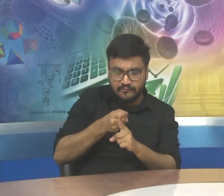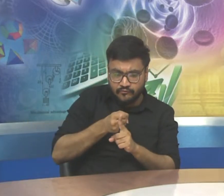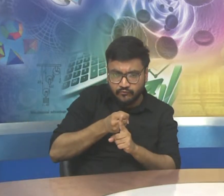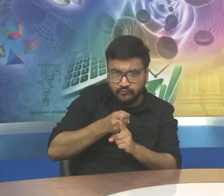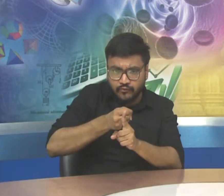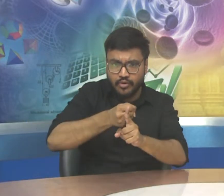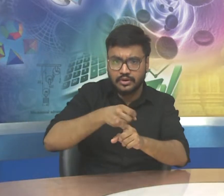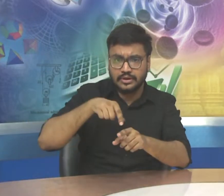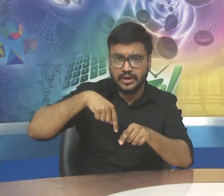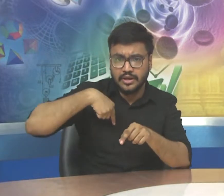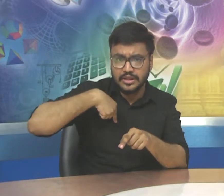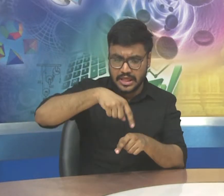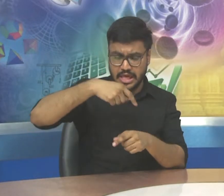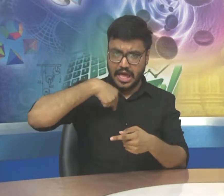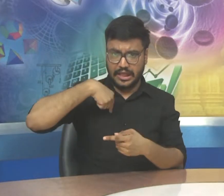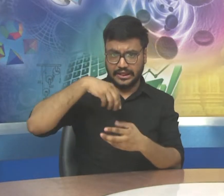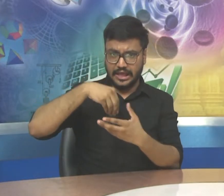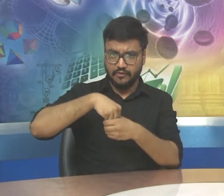you are using force